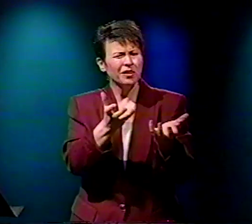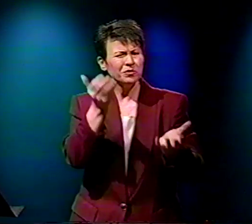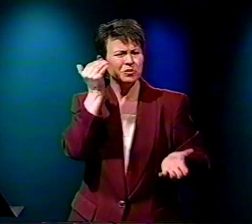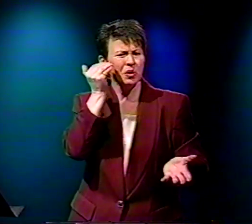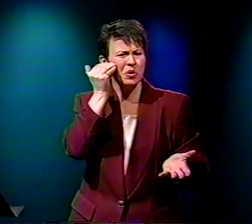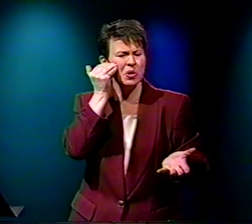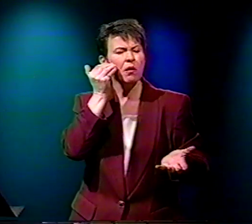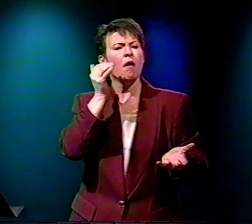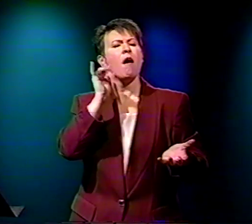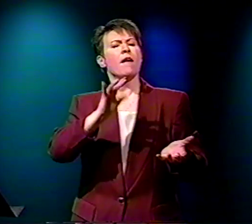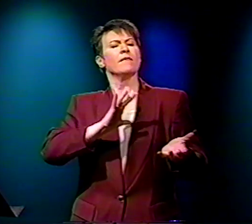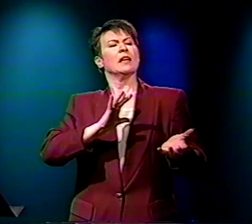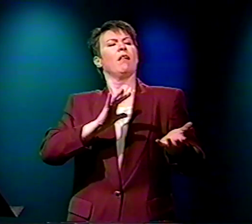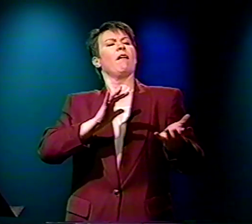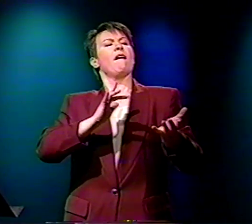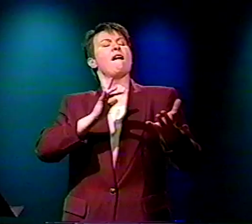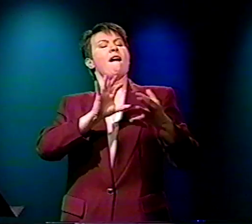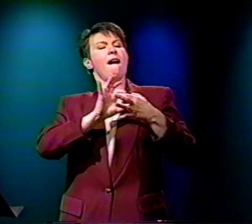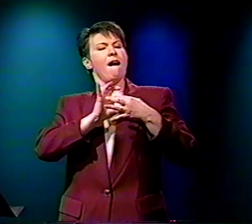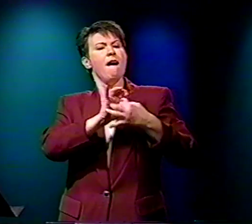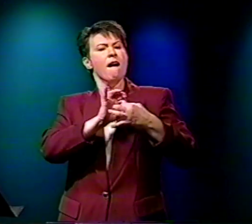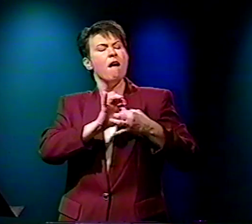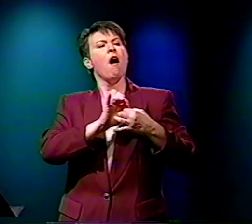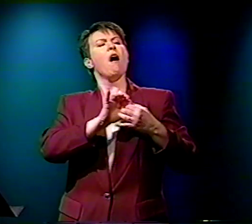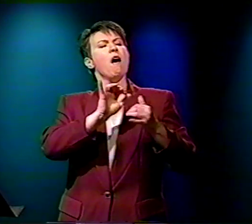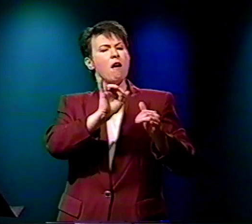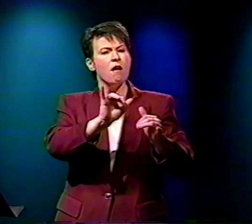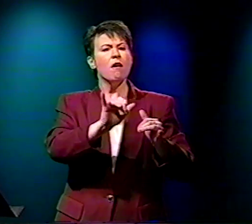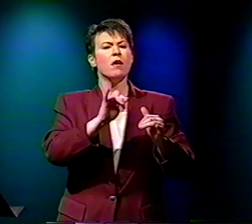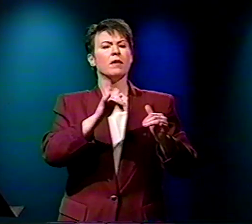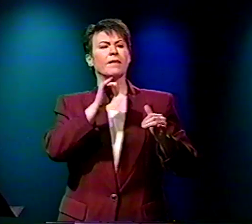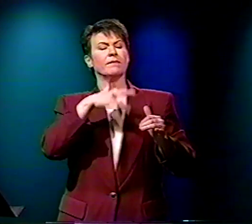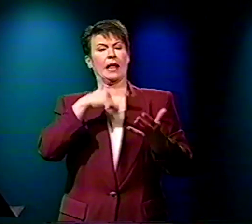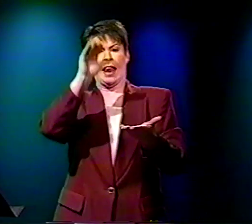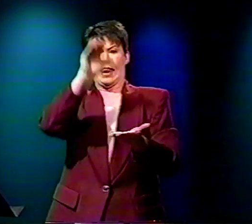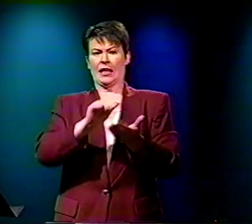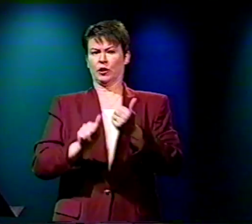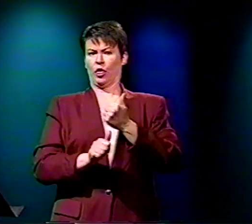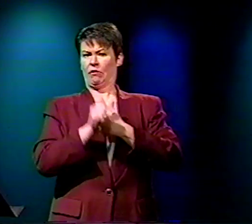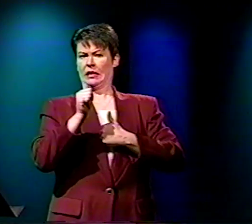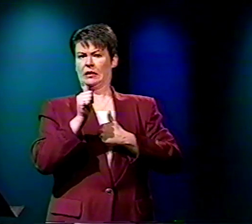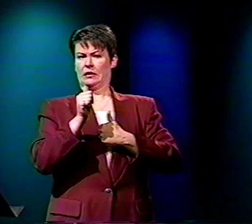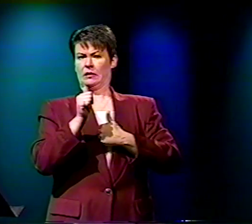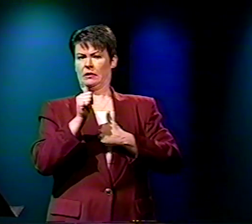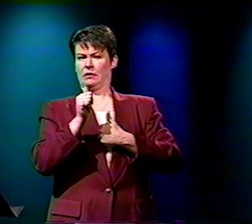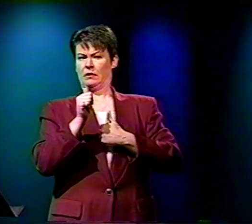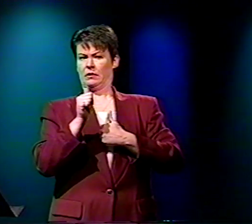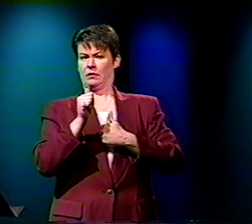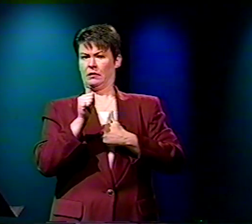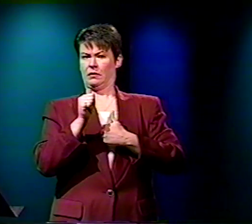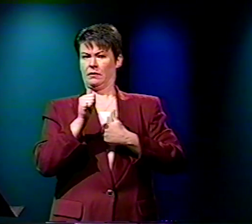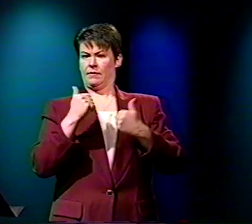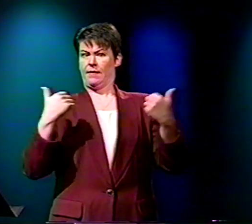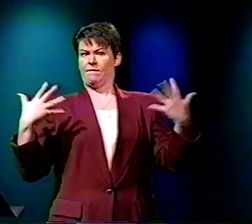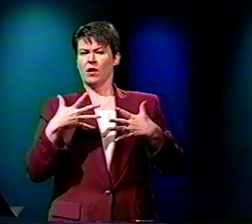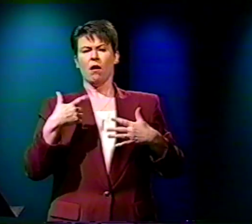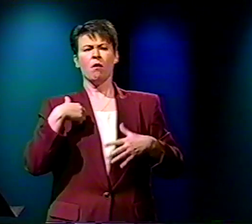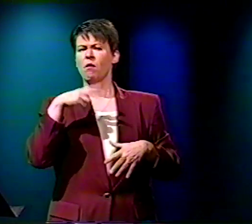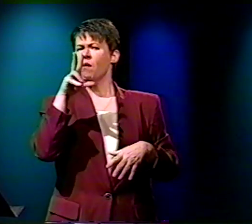questions related to language so that you can get the answers about what you really want to know. And the deaf person then will find those questions far less threatening.